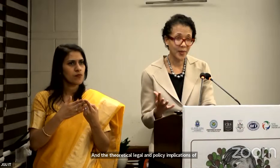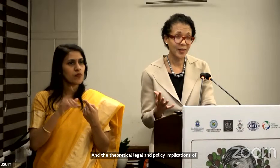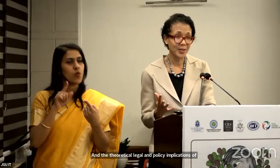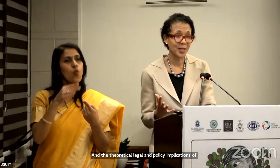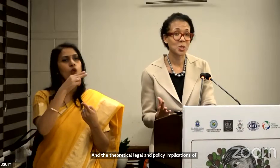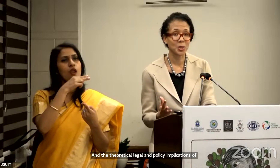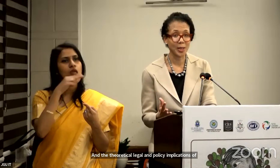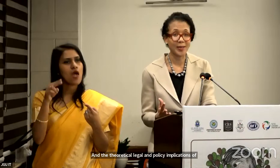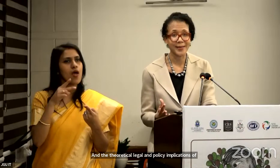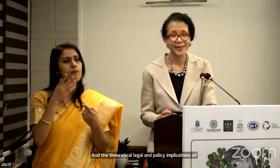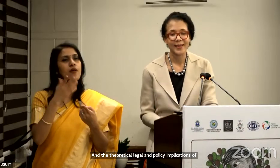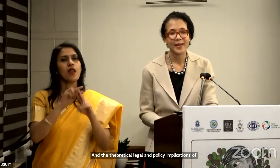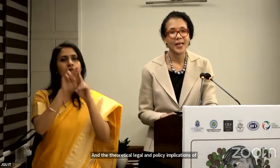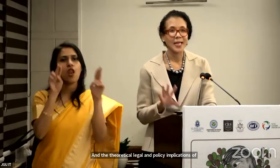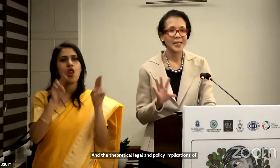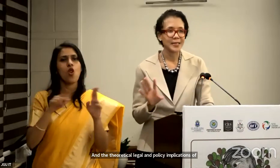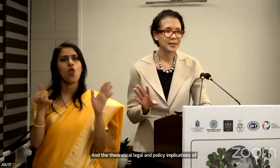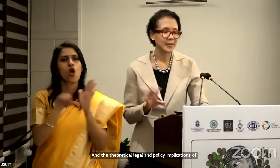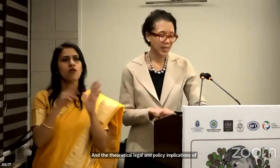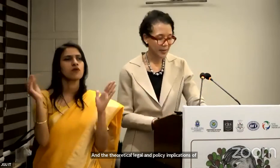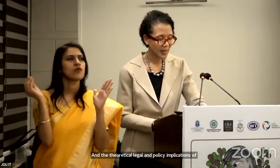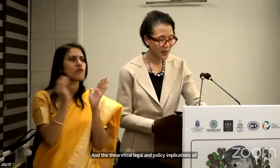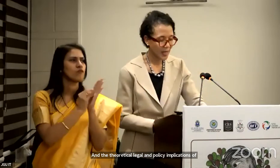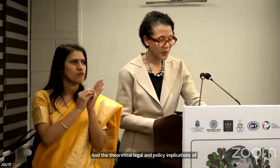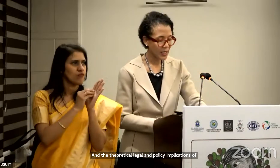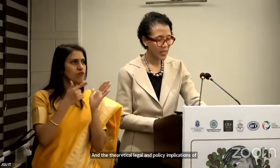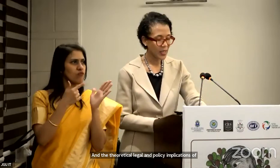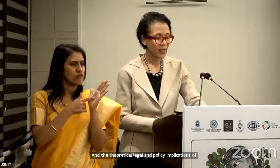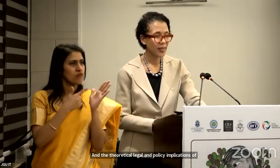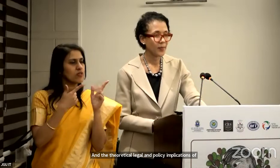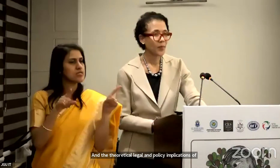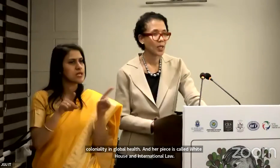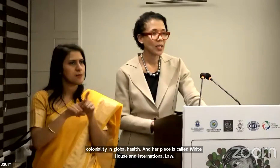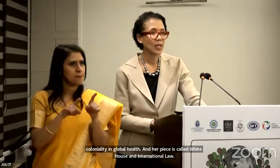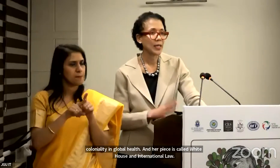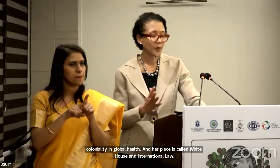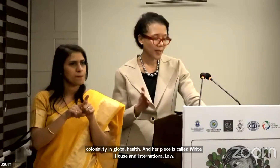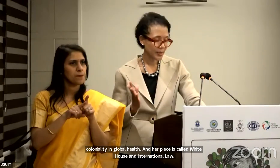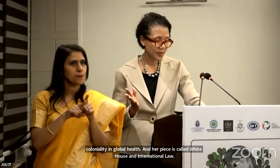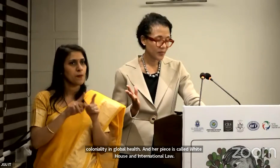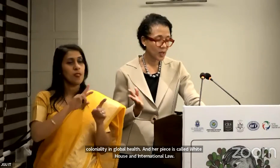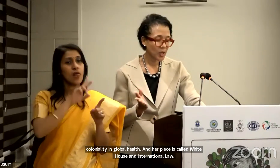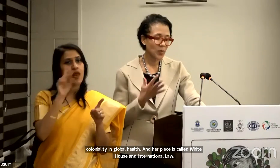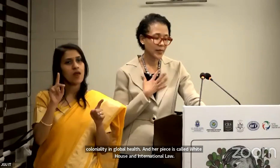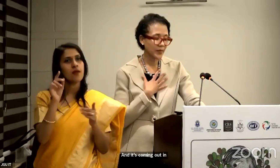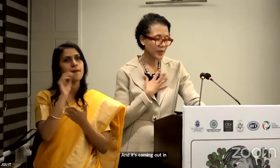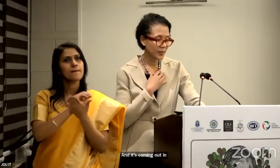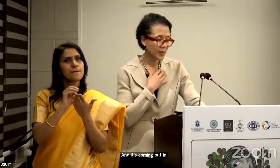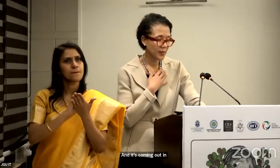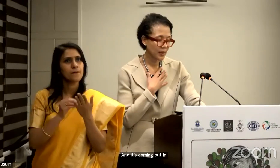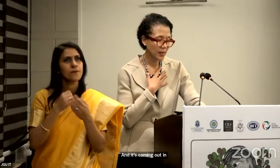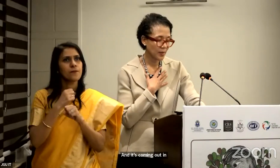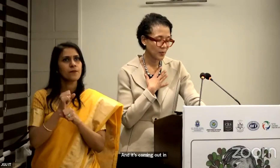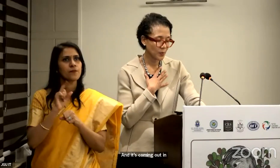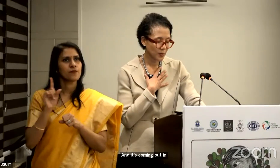White Health and International Law. And it's coming out in another edited volume. I'm very privileged